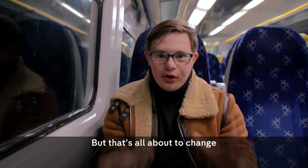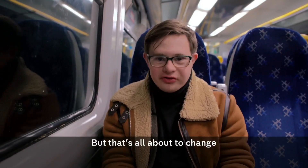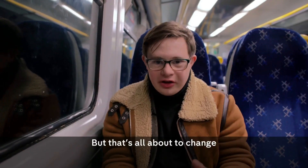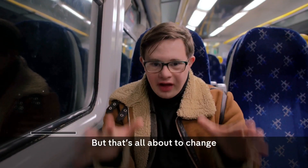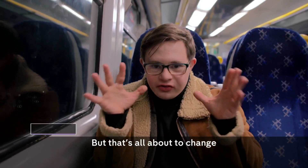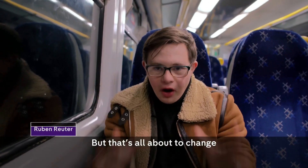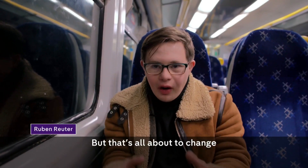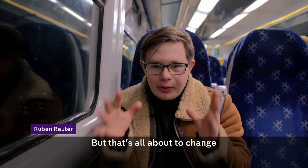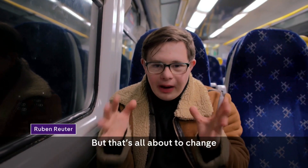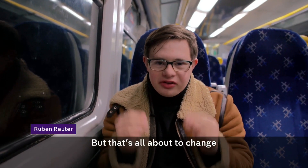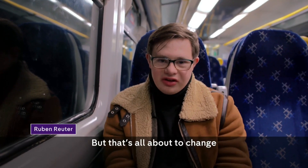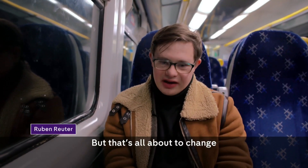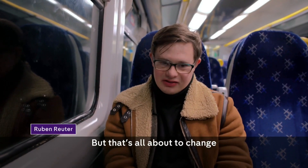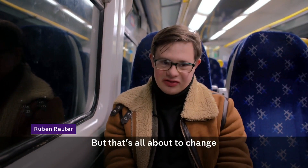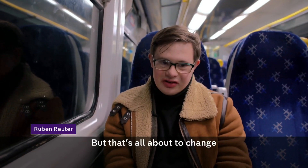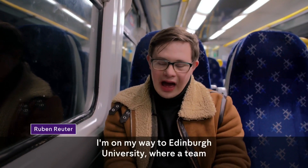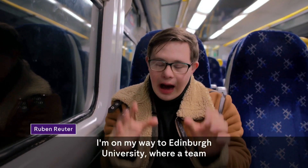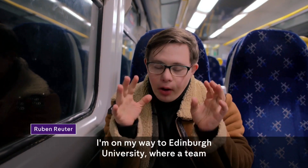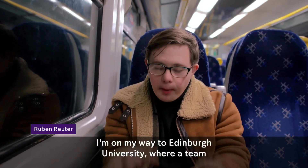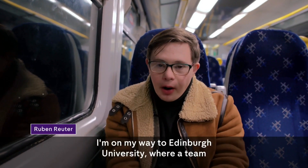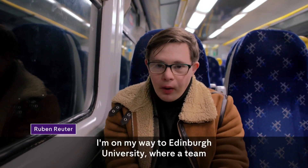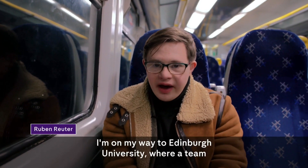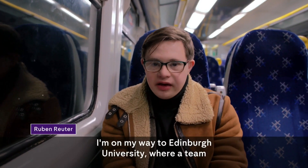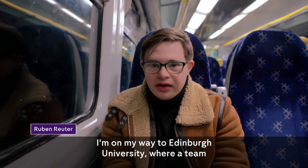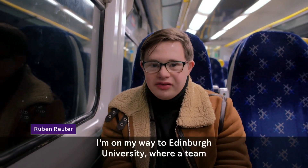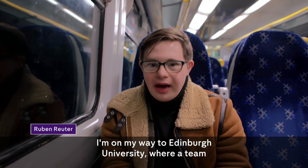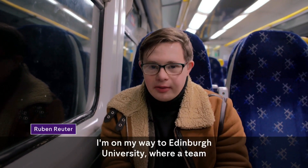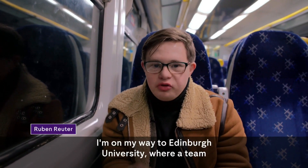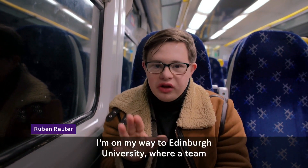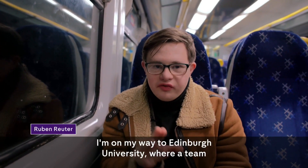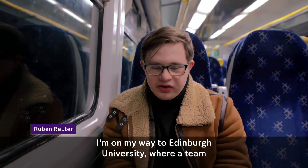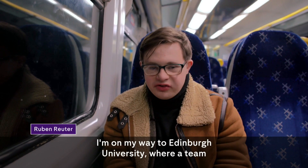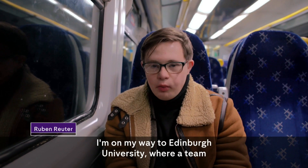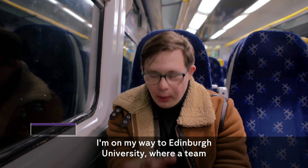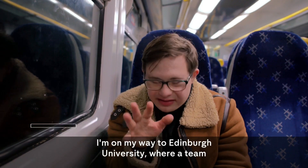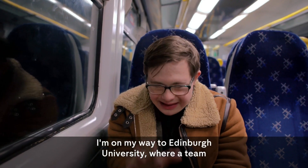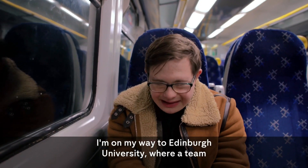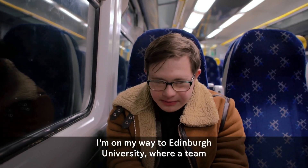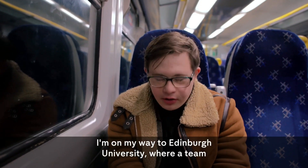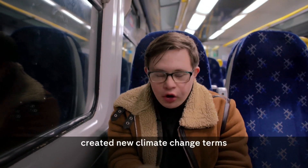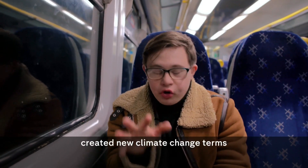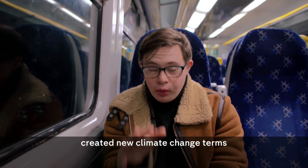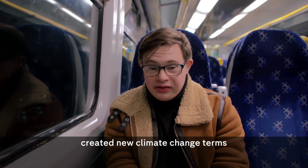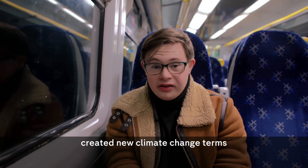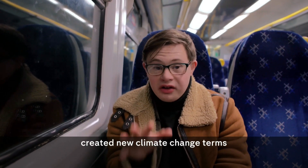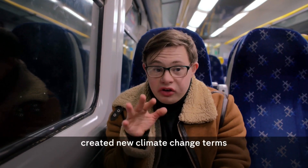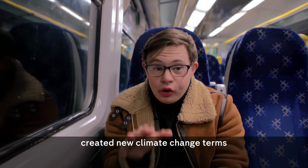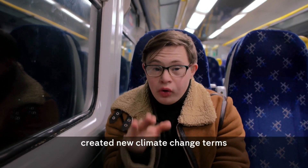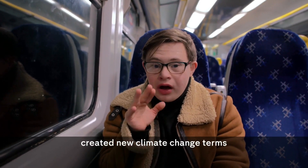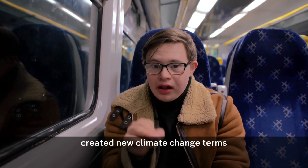But that's all about to change. I'm on my way to Edinburgh University, where a team created a new